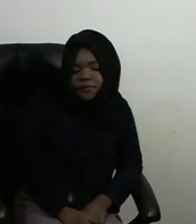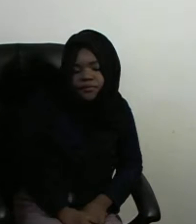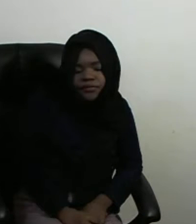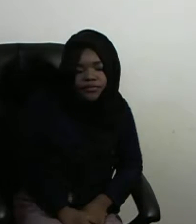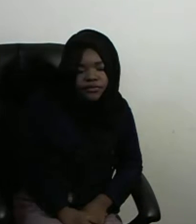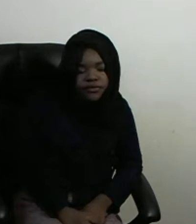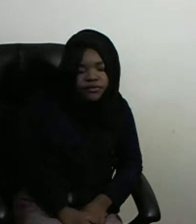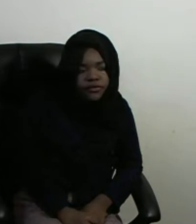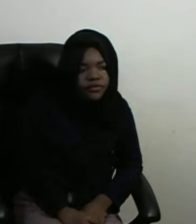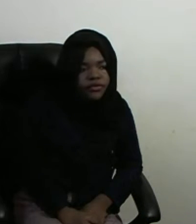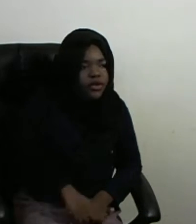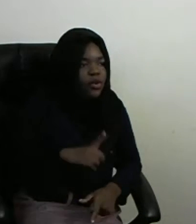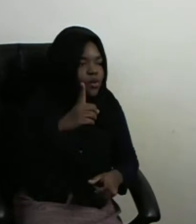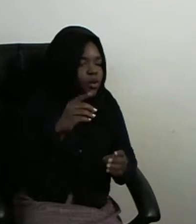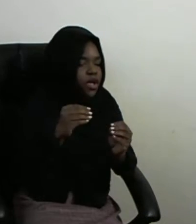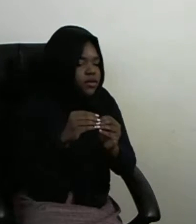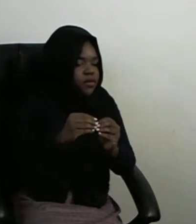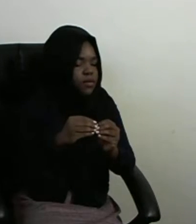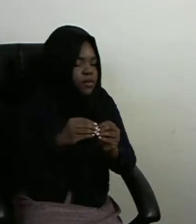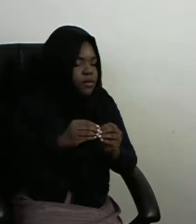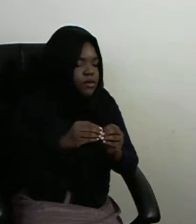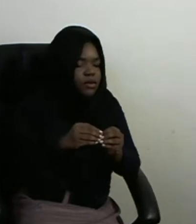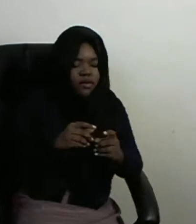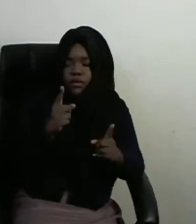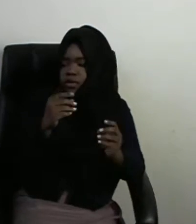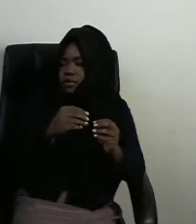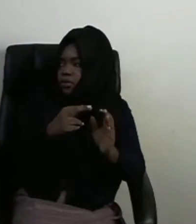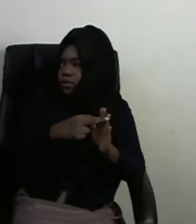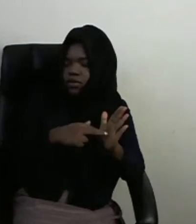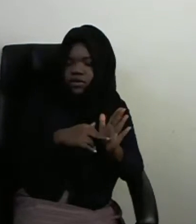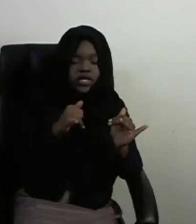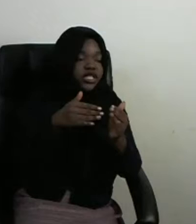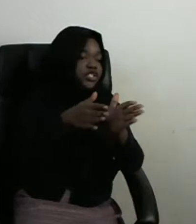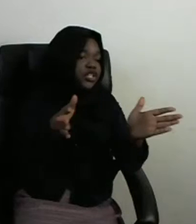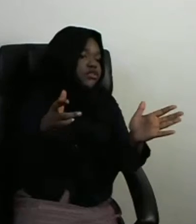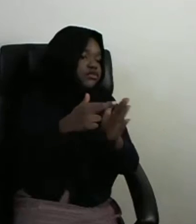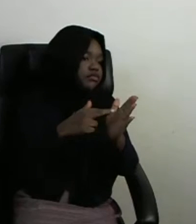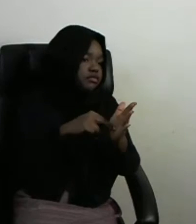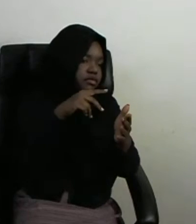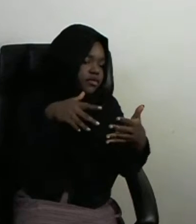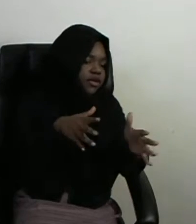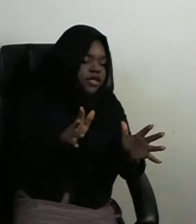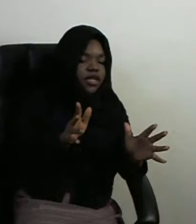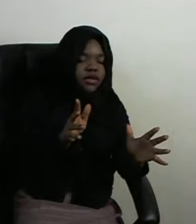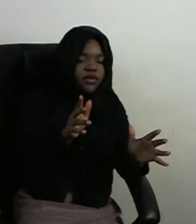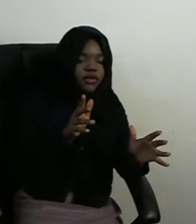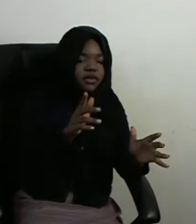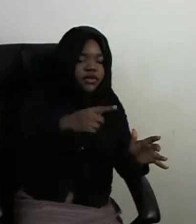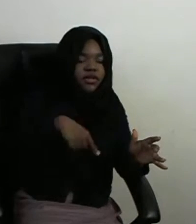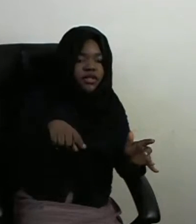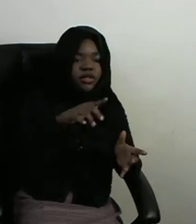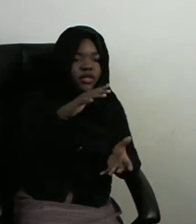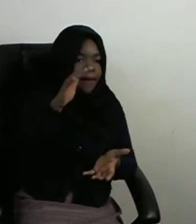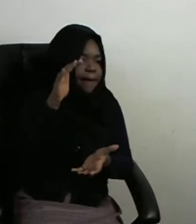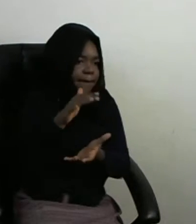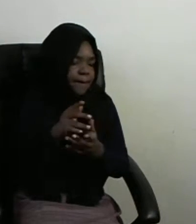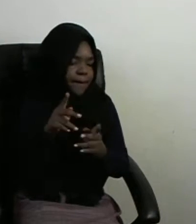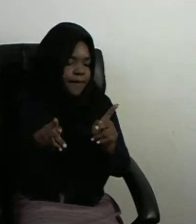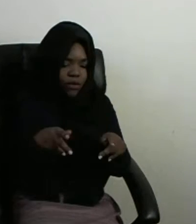more prohibition, and this is a general prohibition. Those are married